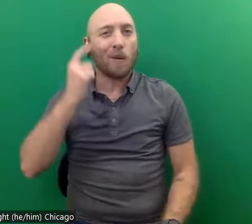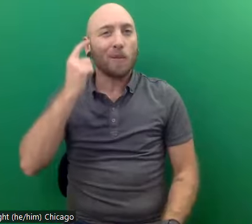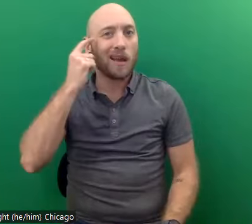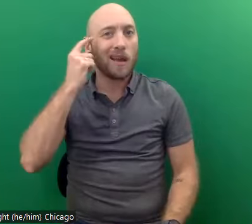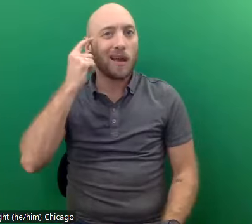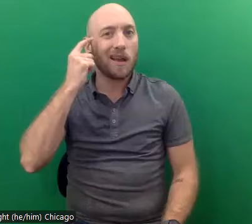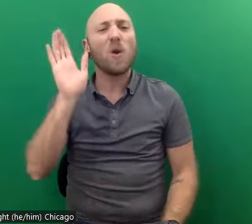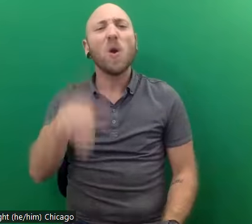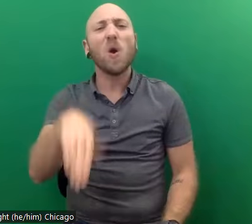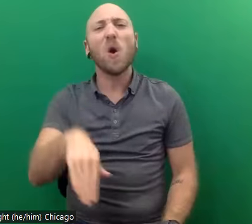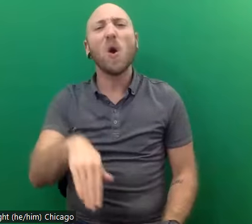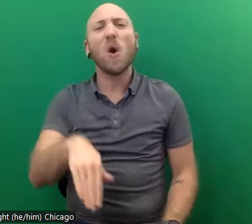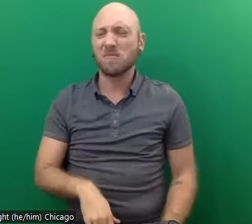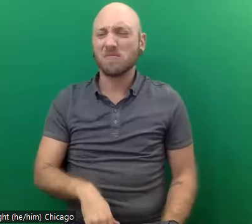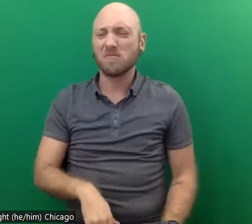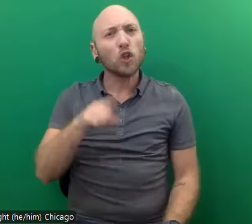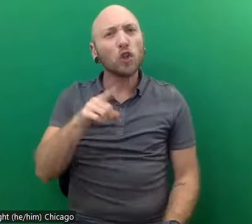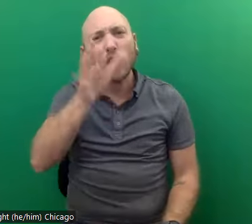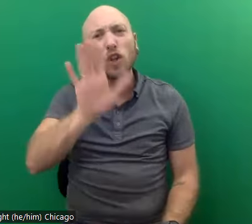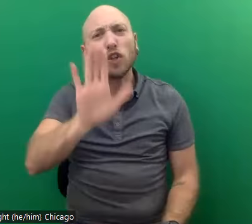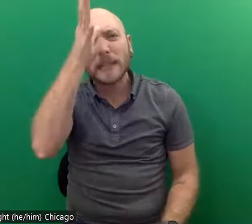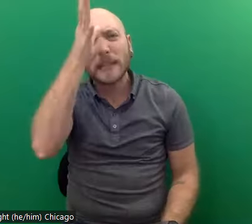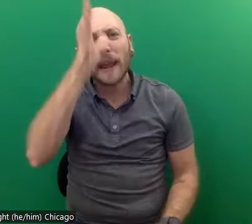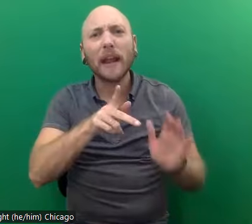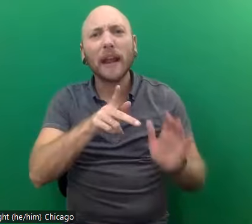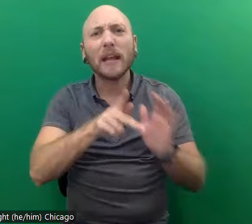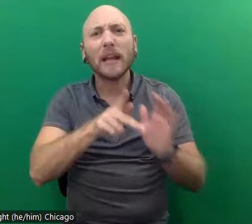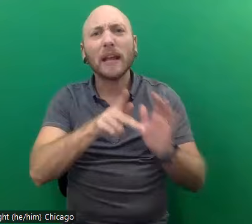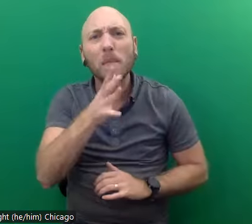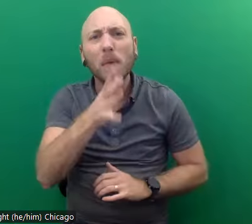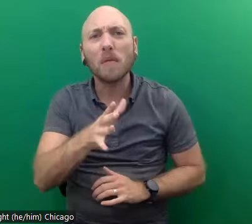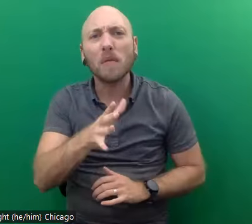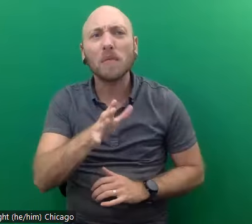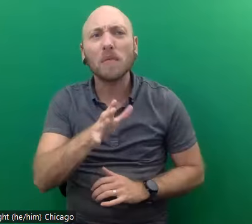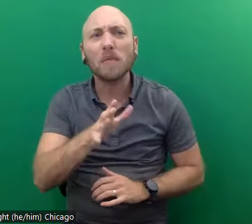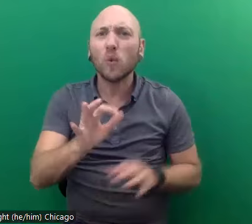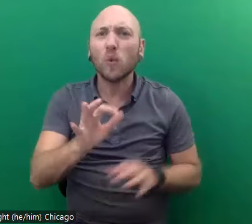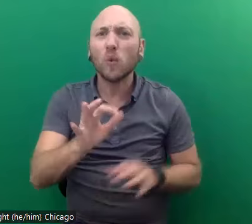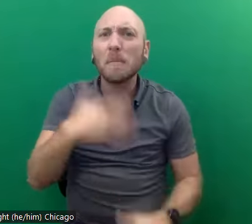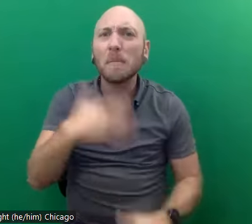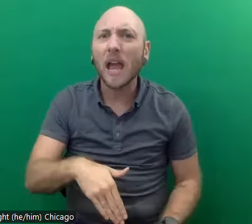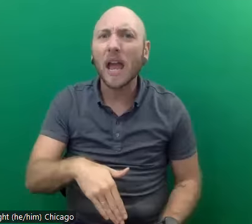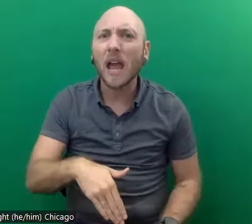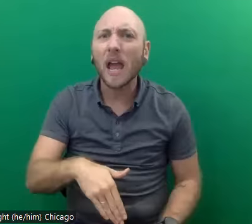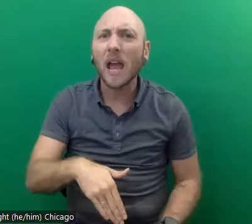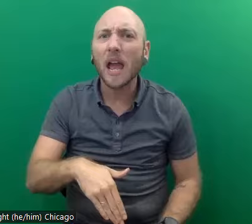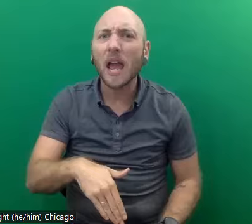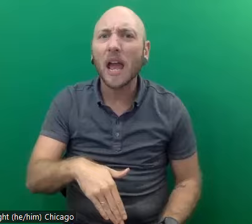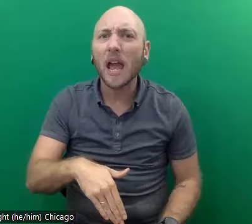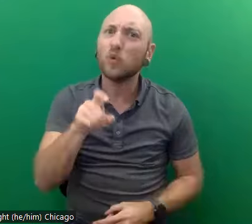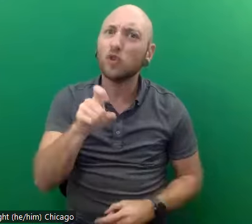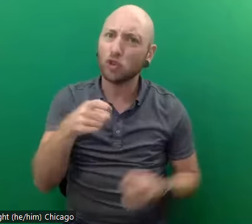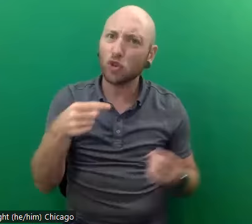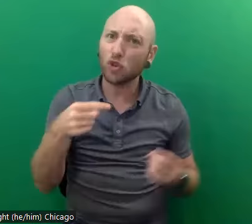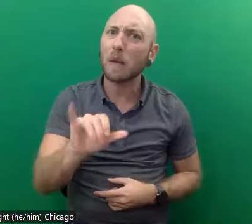your father killed your mother, therefore he is your family, therefore your family hurt you, so therefore you need to hurt your family. That's the way my alcoholic